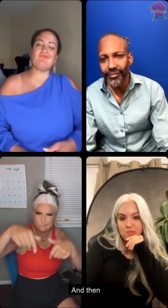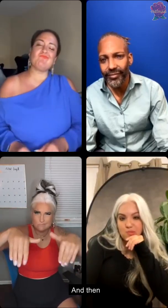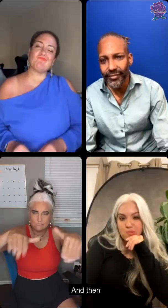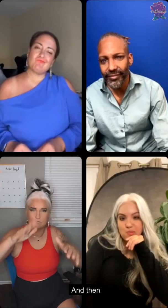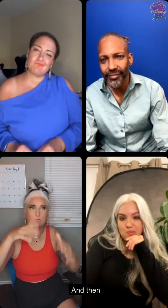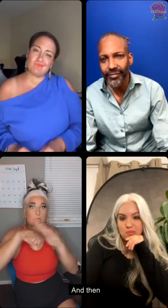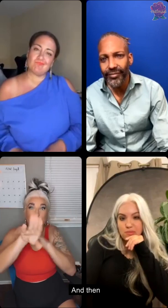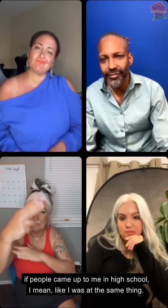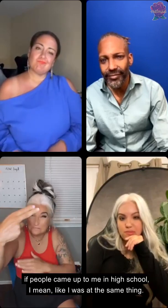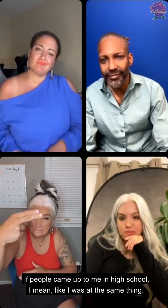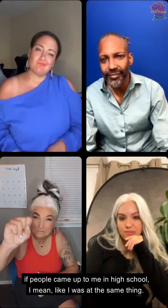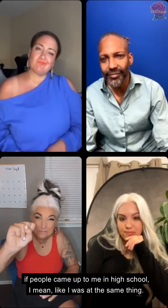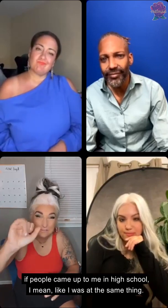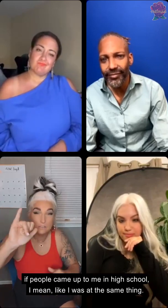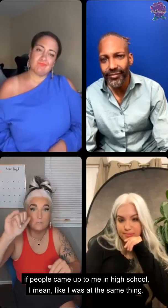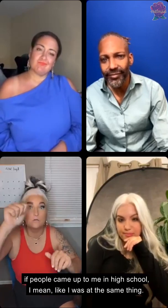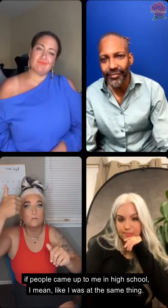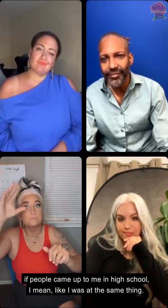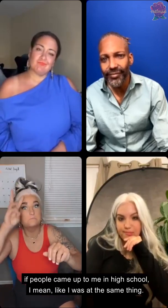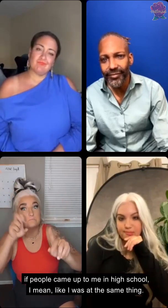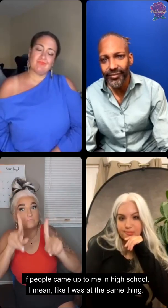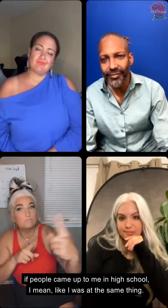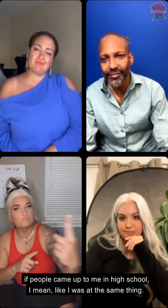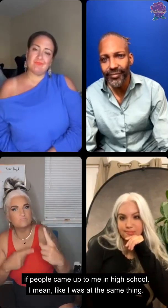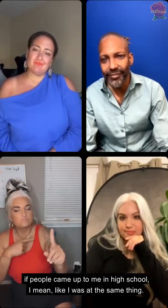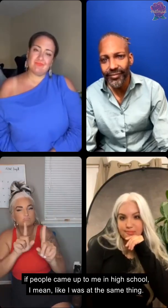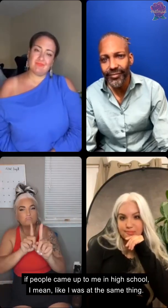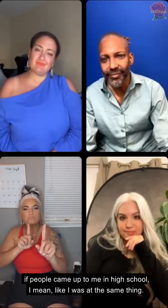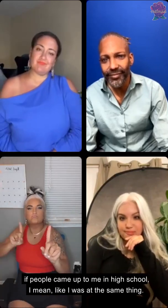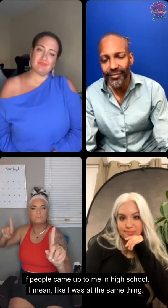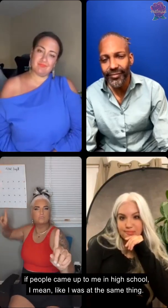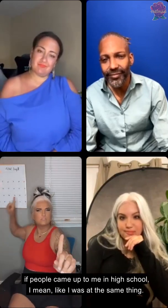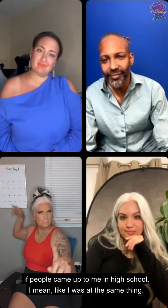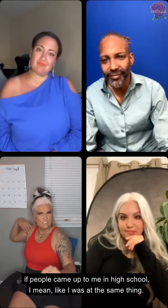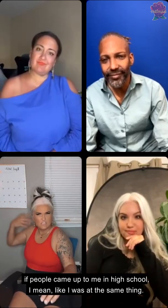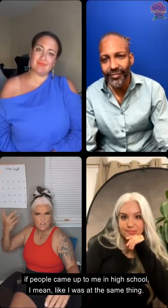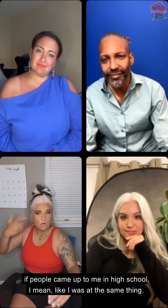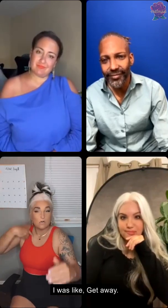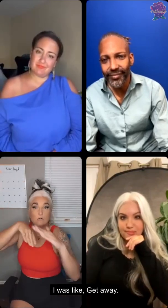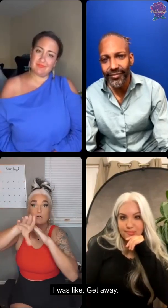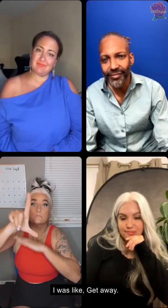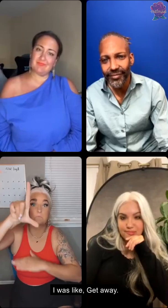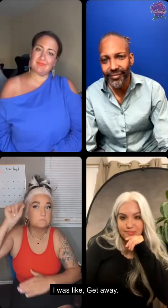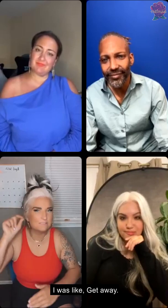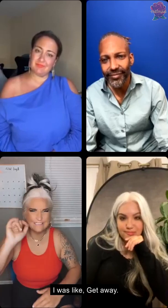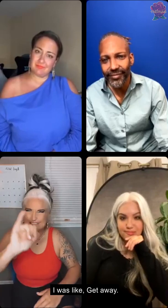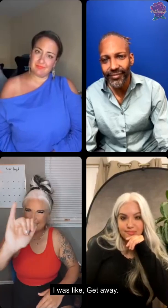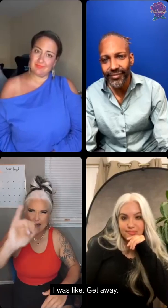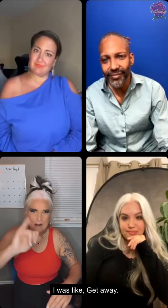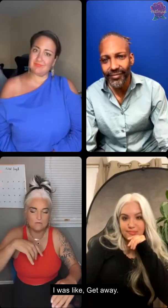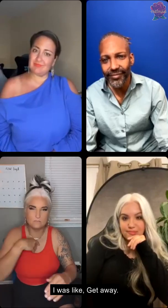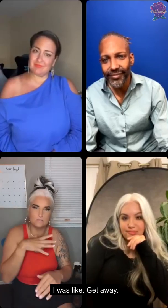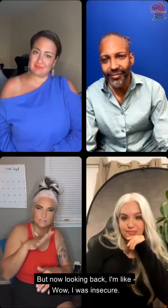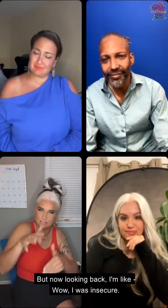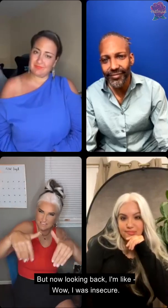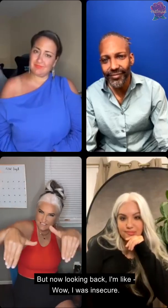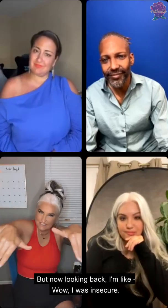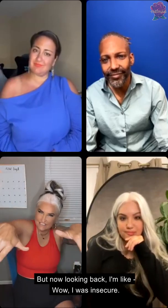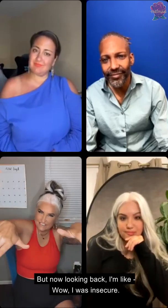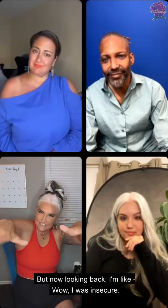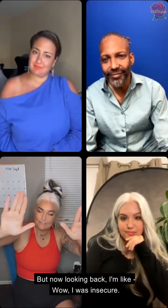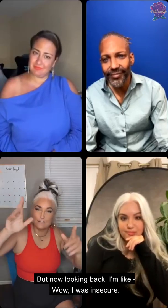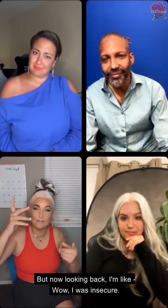had Wardenbergs. And then if people came up to me in high school, I just, I Gallaudet, the same thing. I was like, get